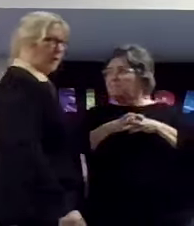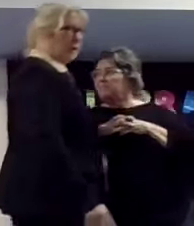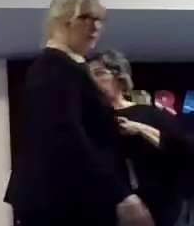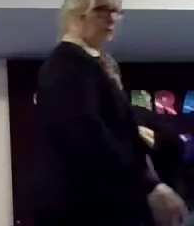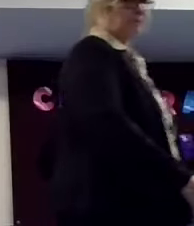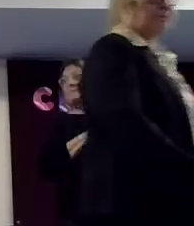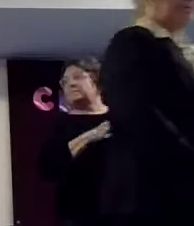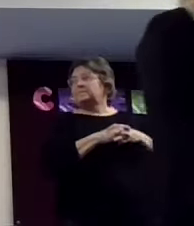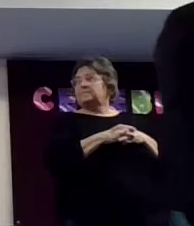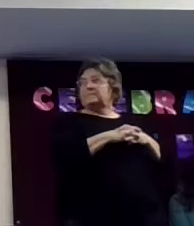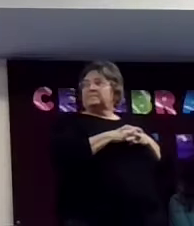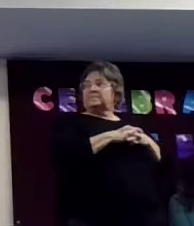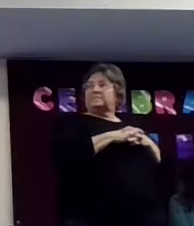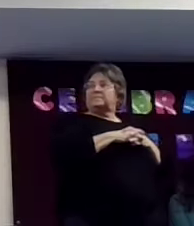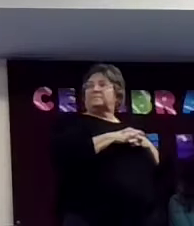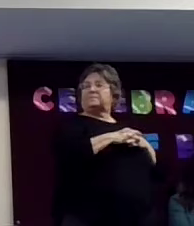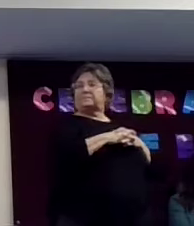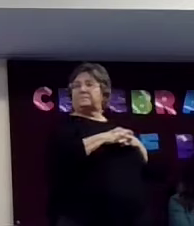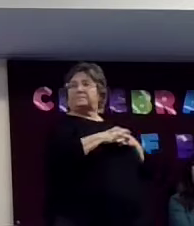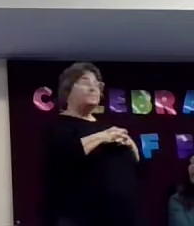Yes.